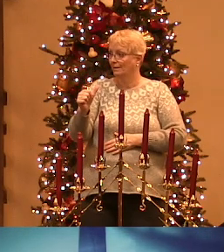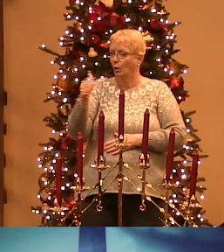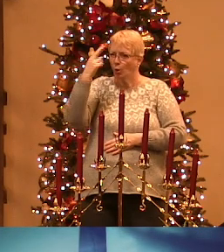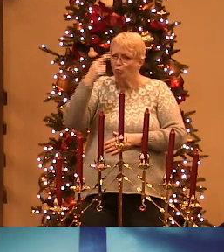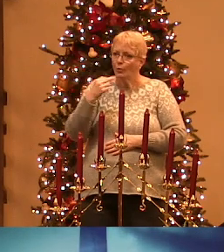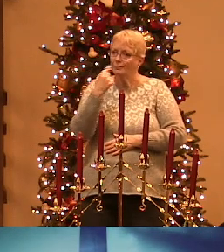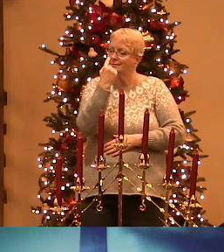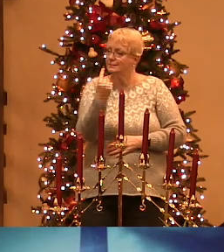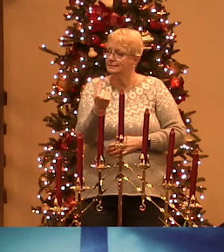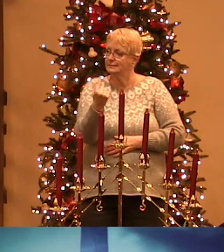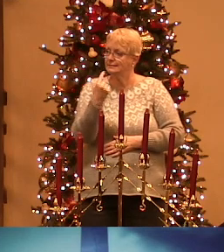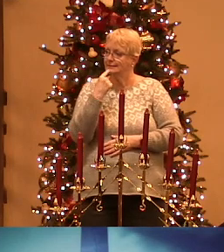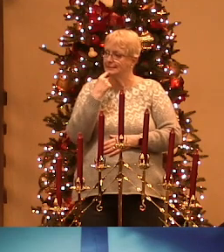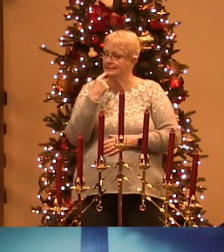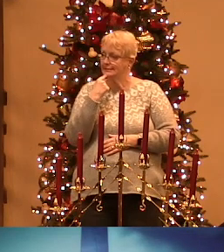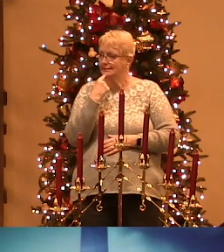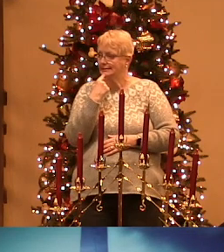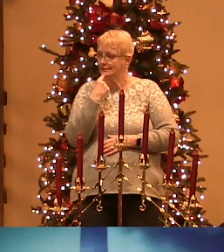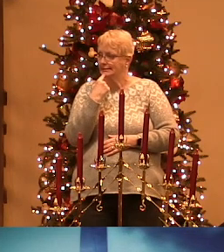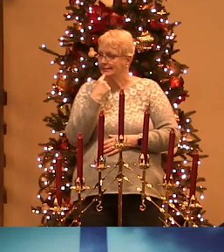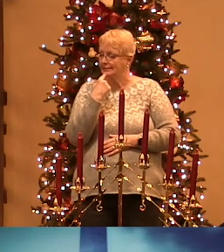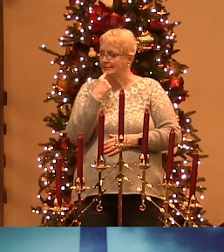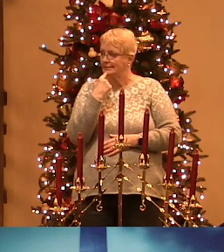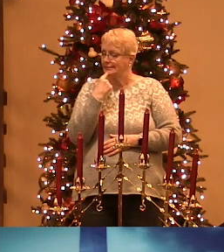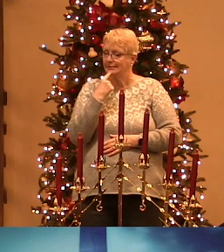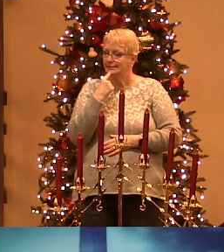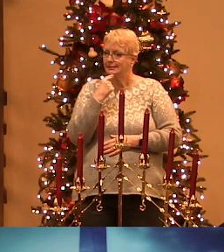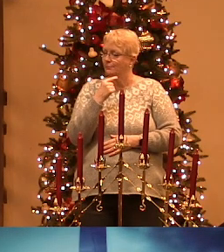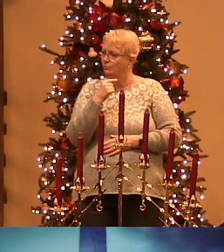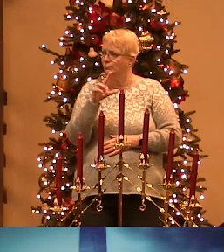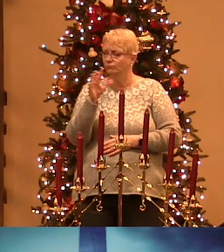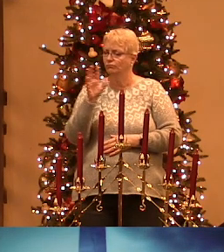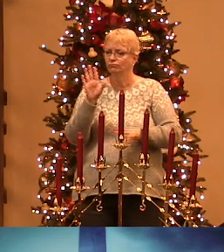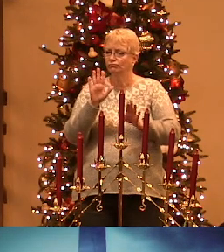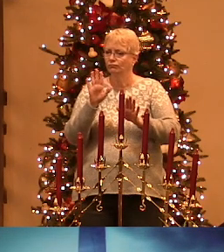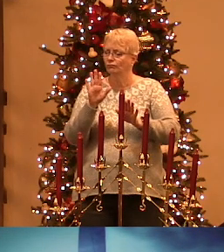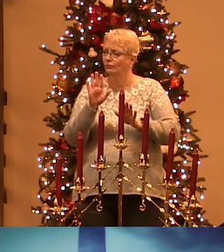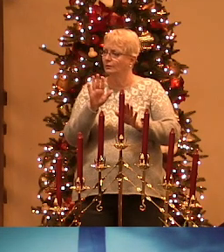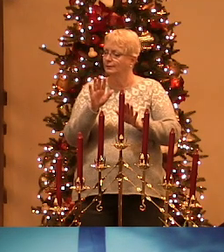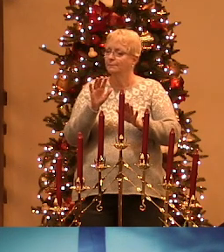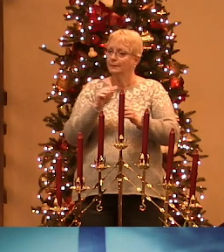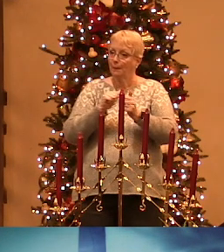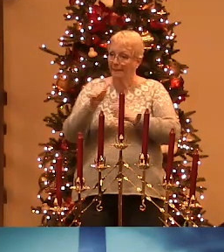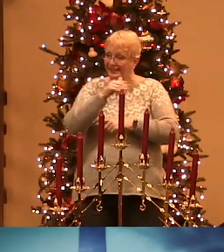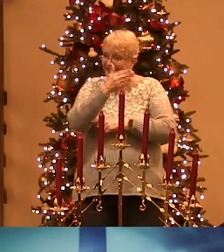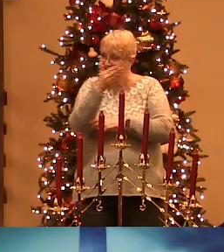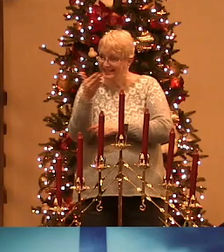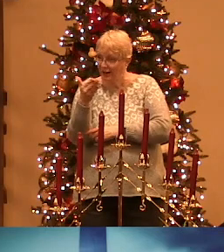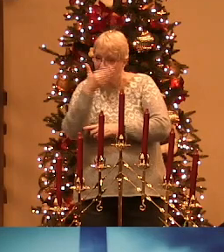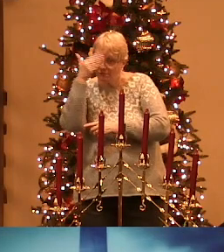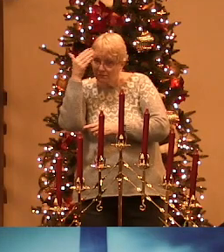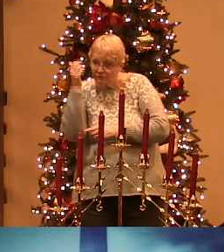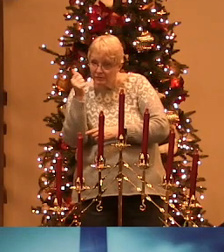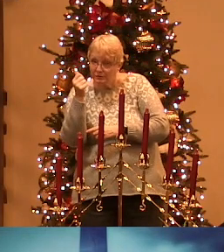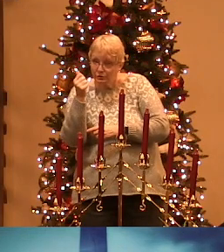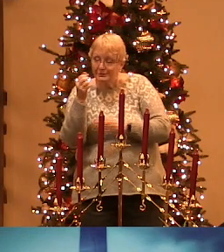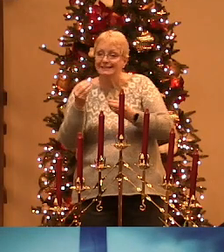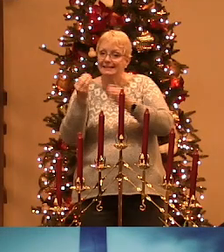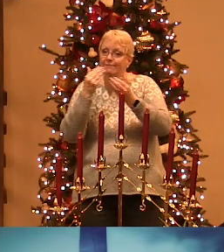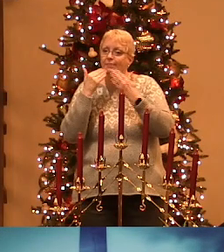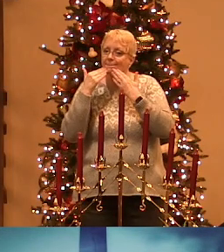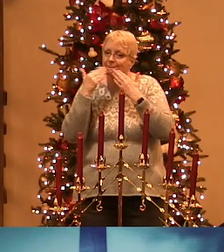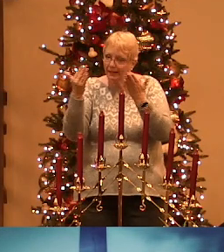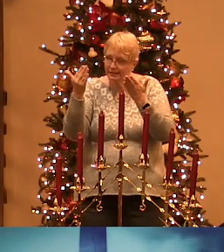Romans 1, he gives this great list, but you know what he starts with? No, actually, he has in the middle there is they forget to give thanks to